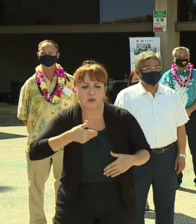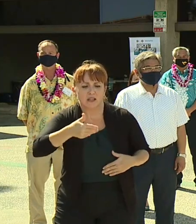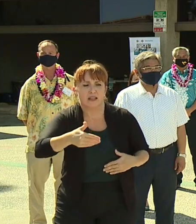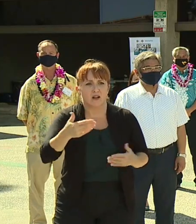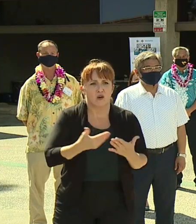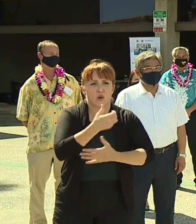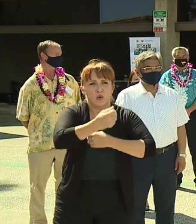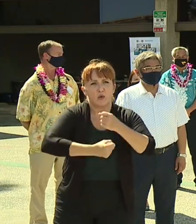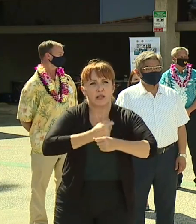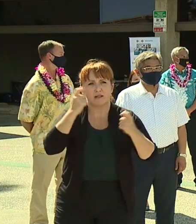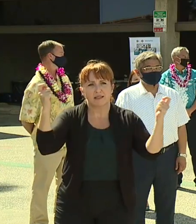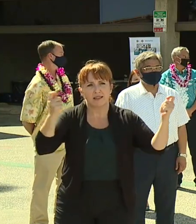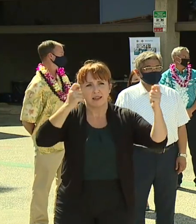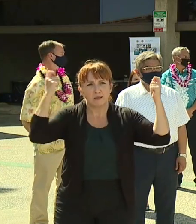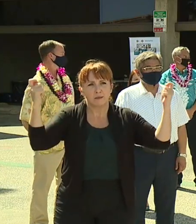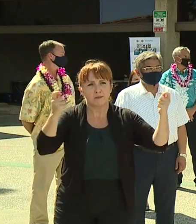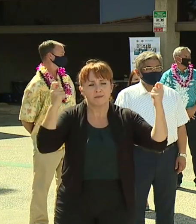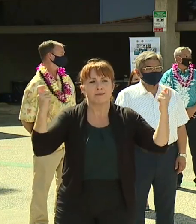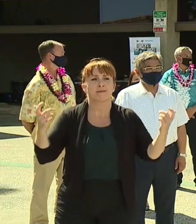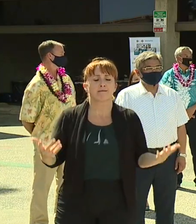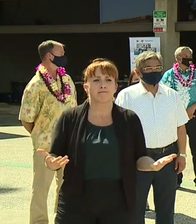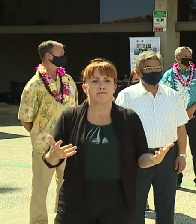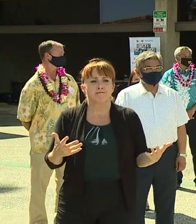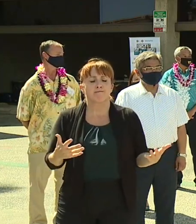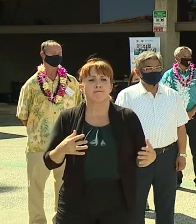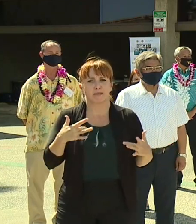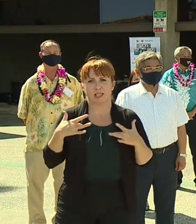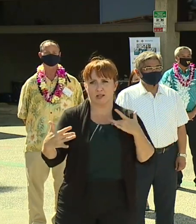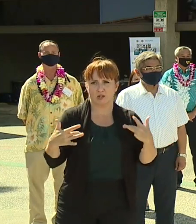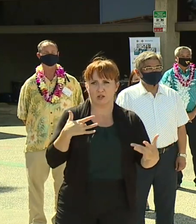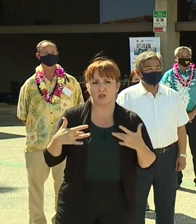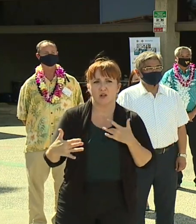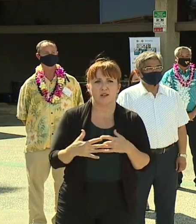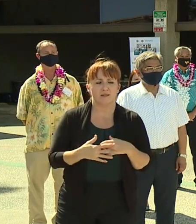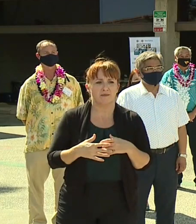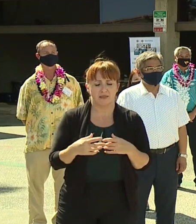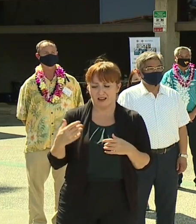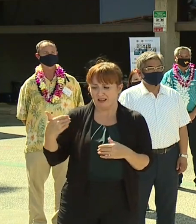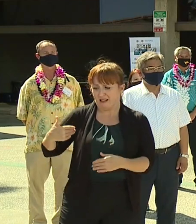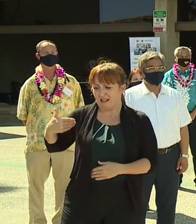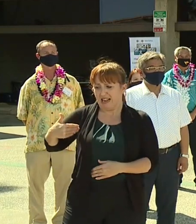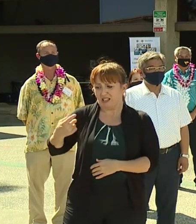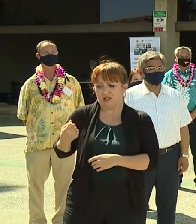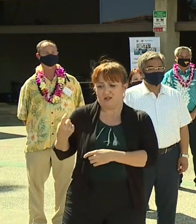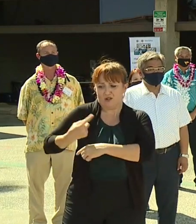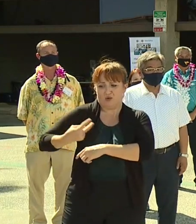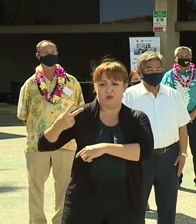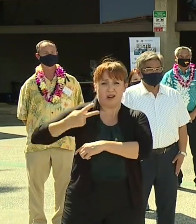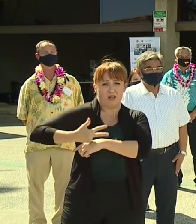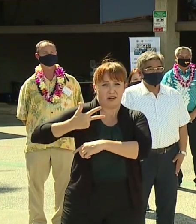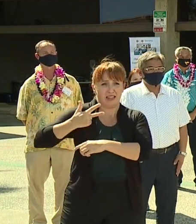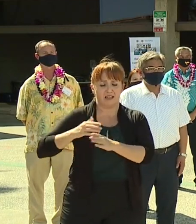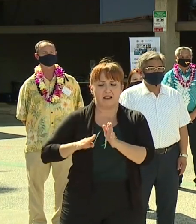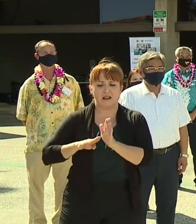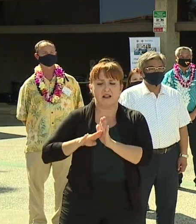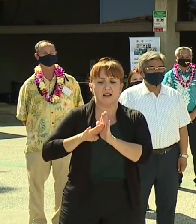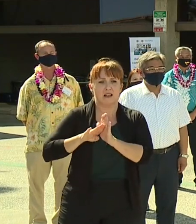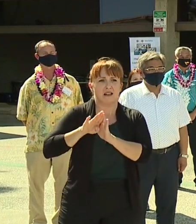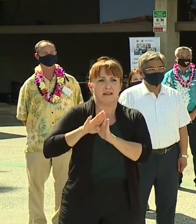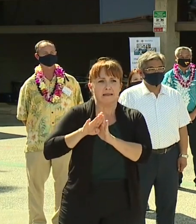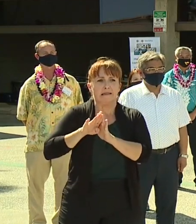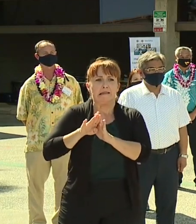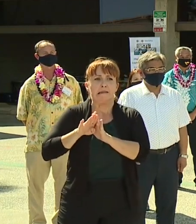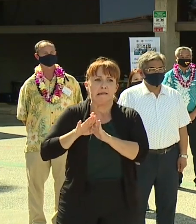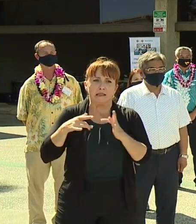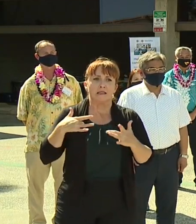the New Year's celebrations coming up. And the numbers that we're seeing over the last few days do give us pause for concern.